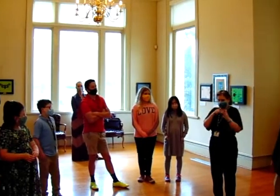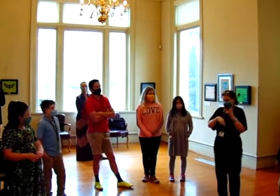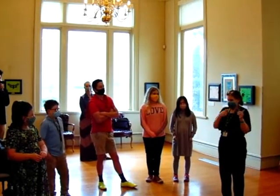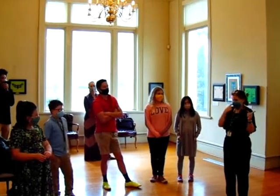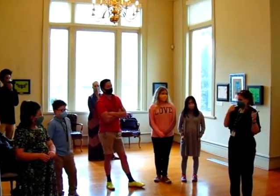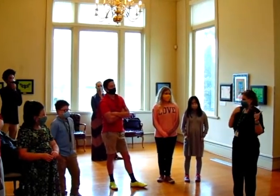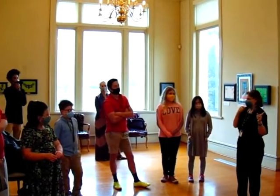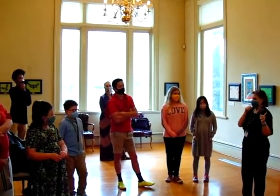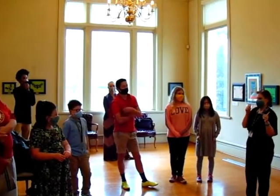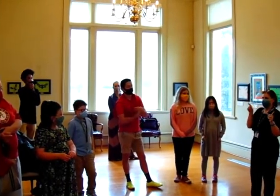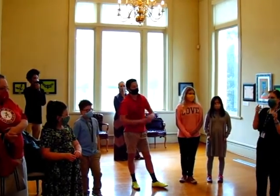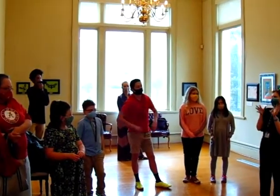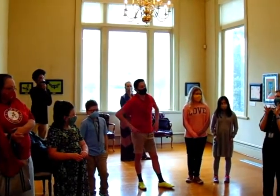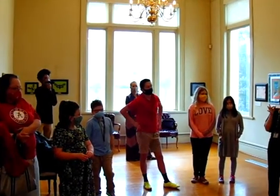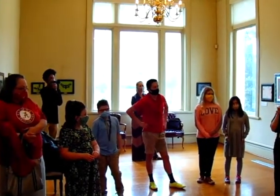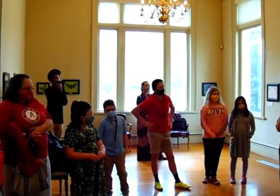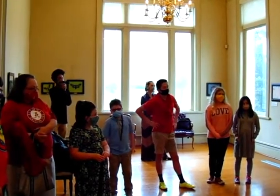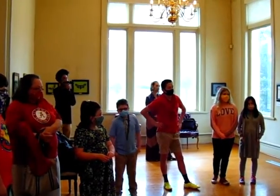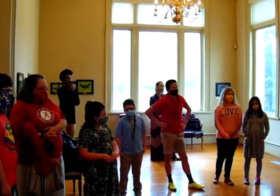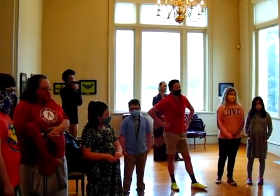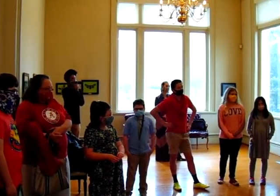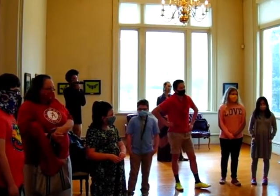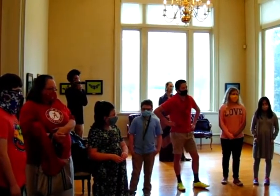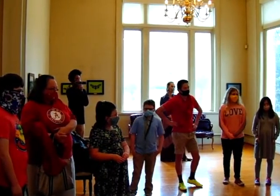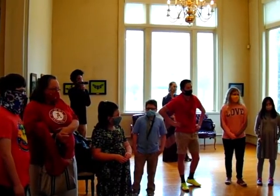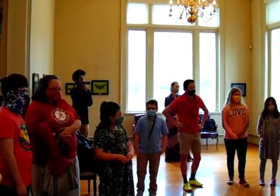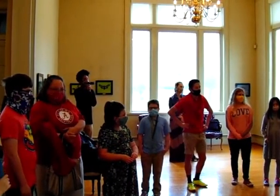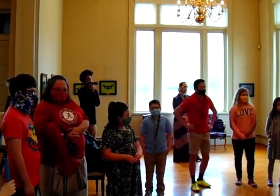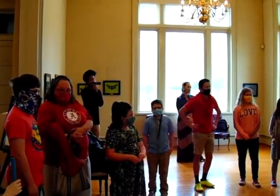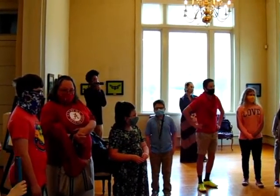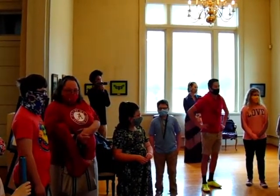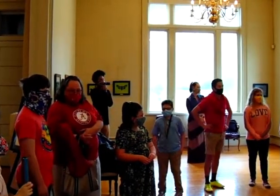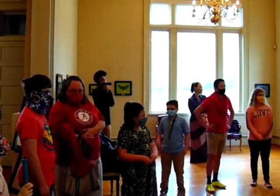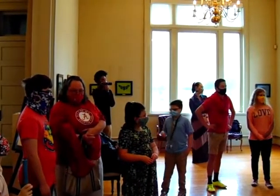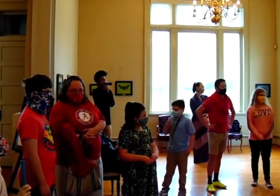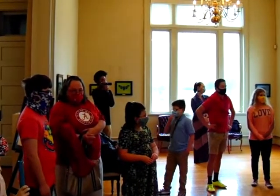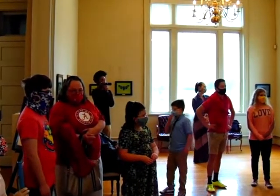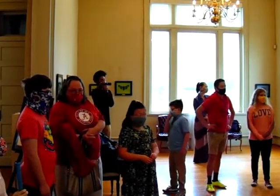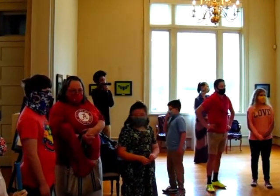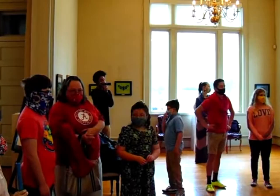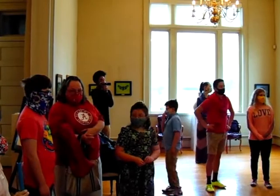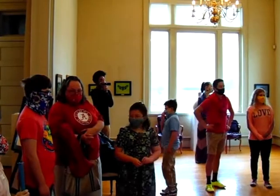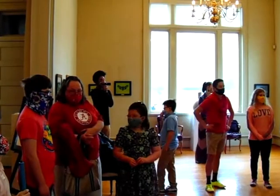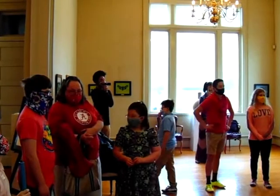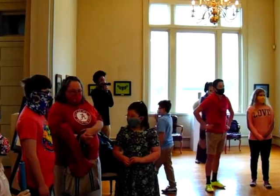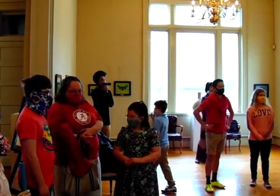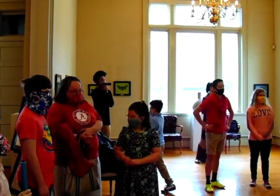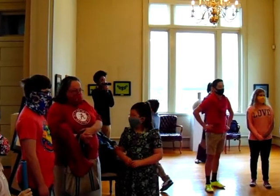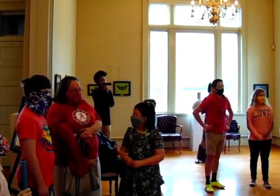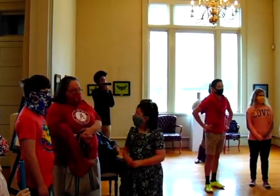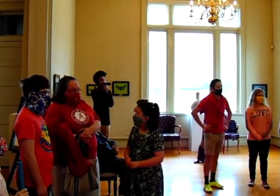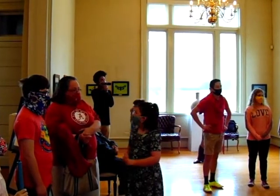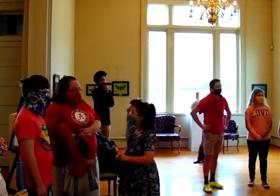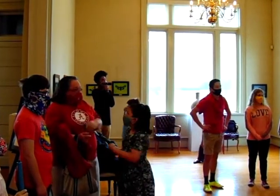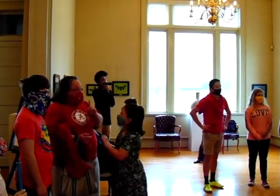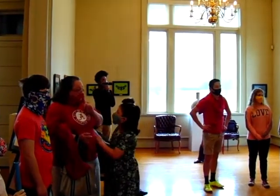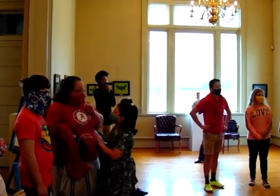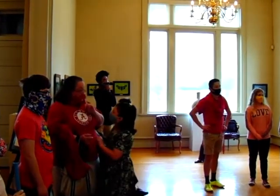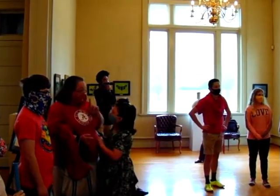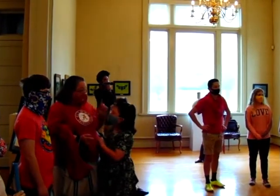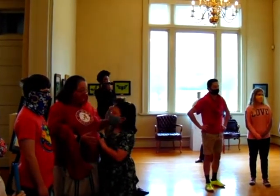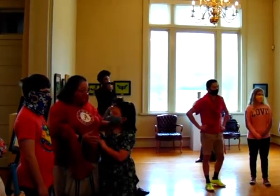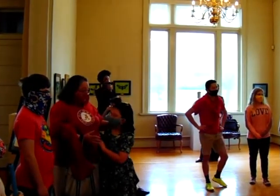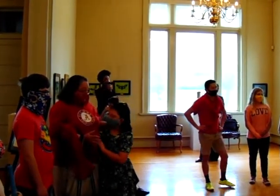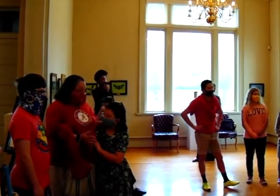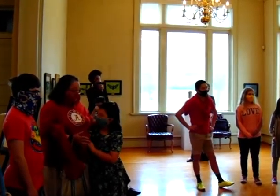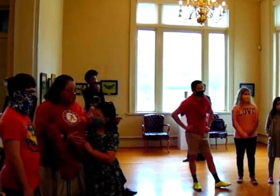that. You find a way to get past any obstacle that's put in your way, and you just make this world a